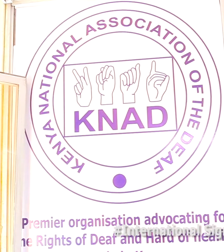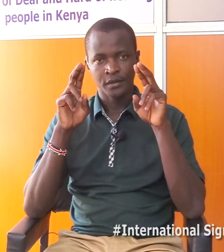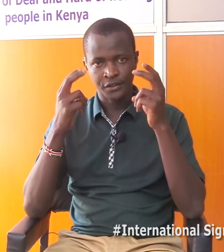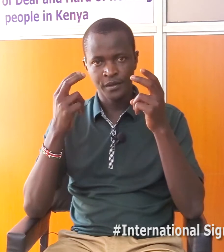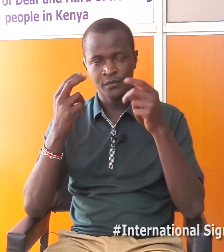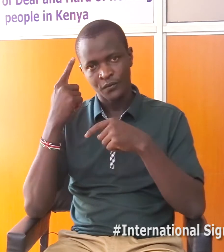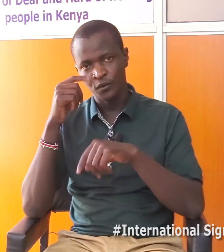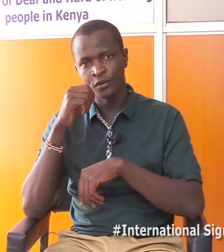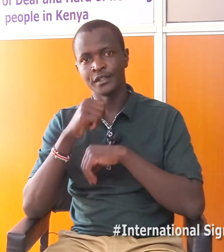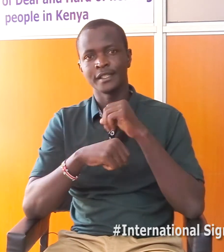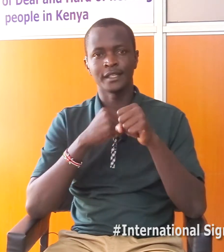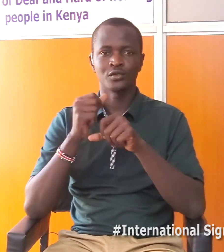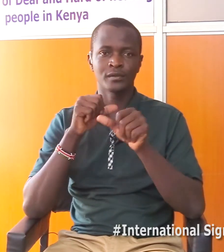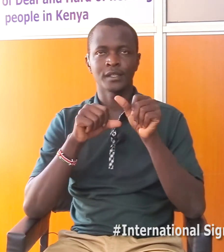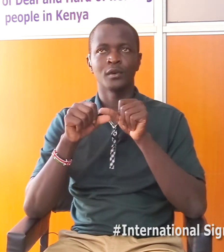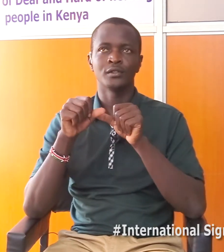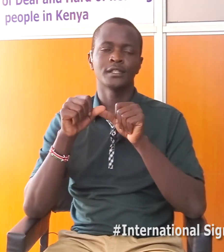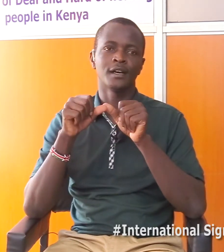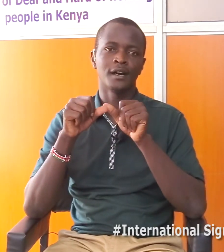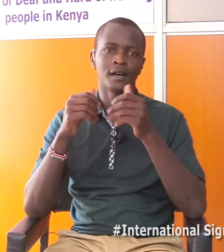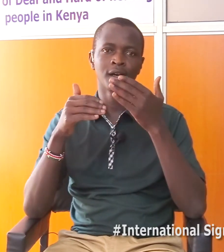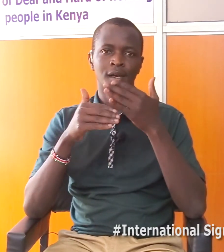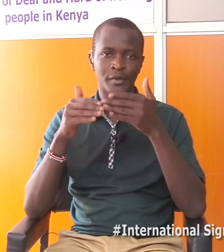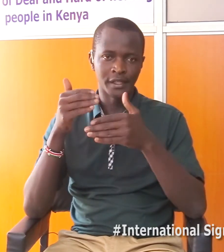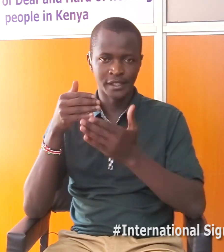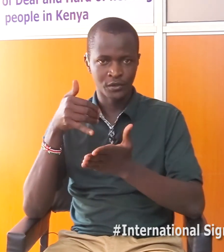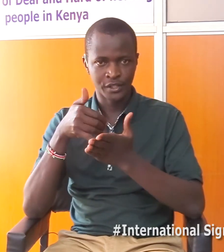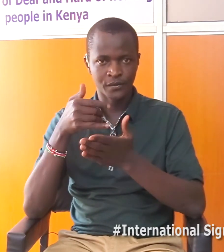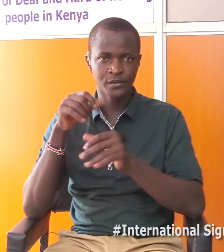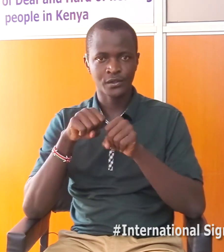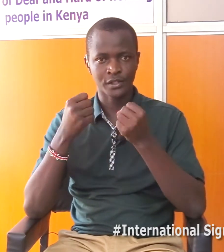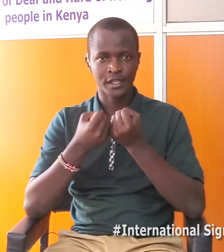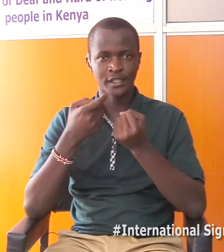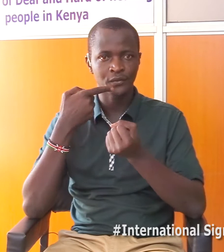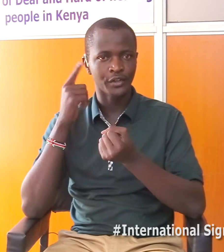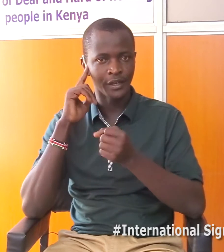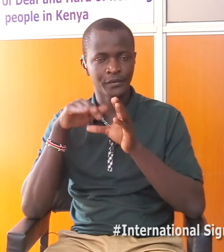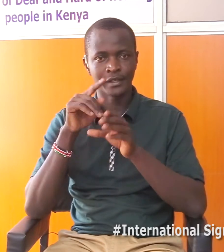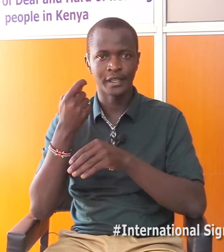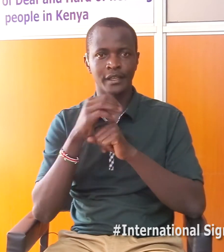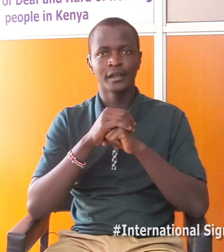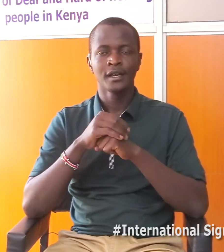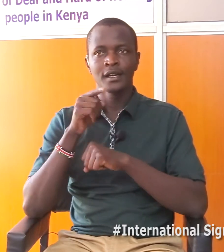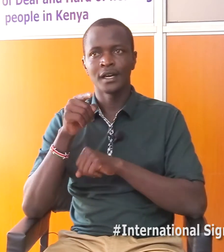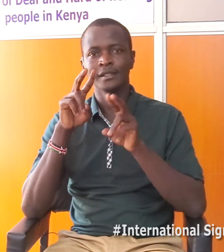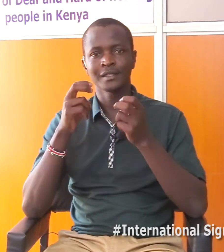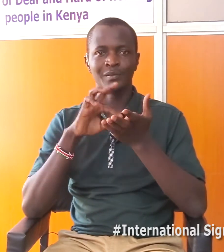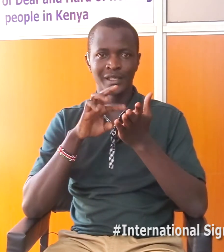The theme for this year was about building inclusive society for the deaf in Kenya. This theme means